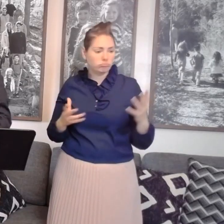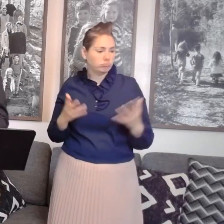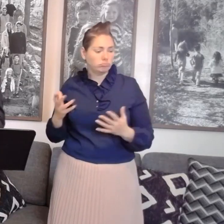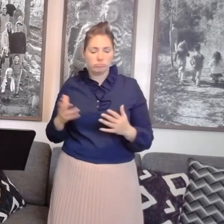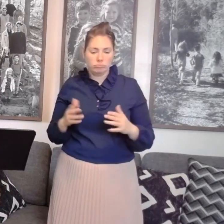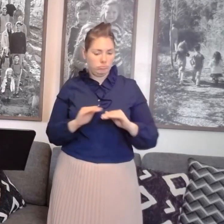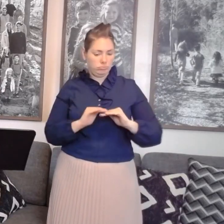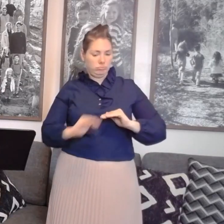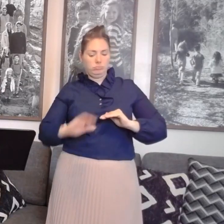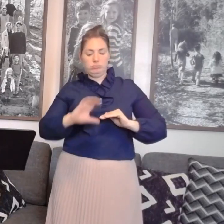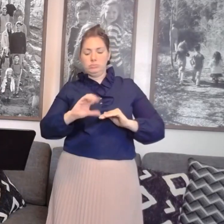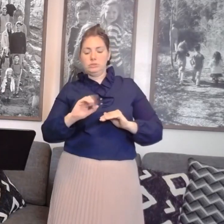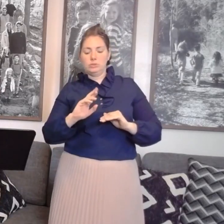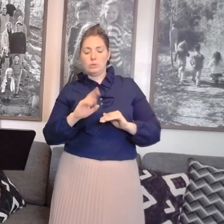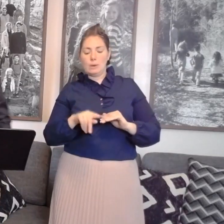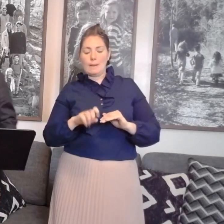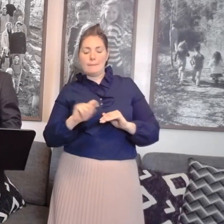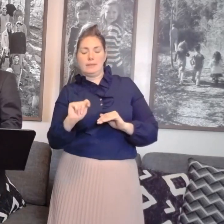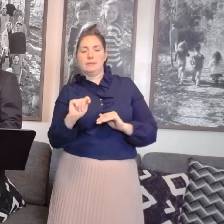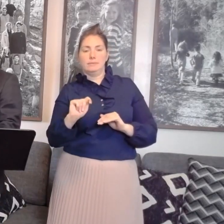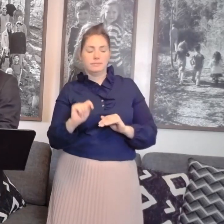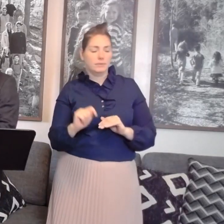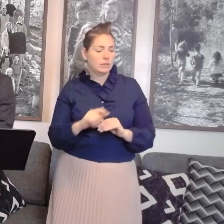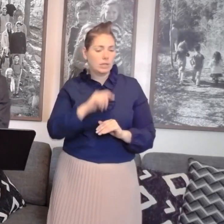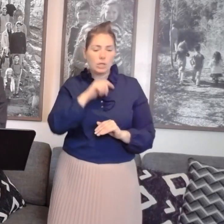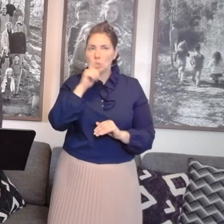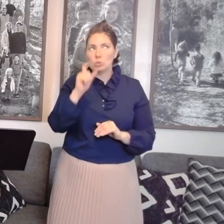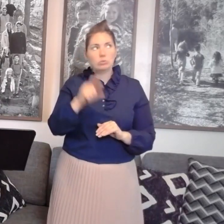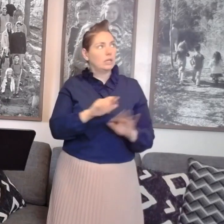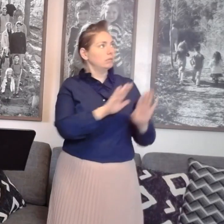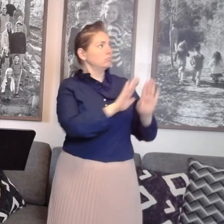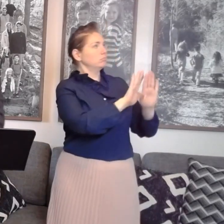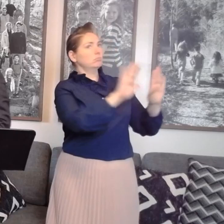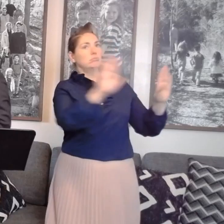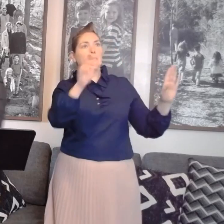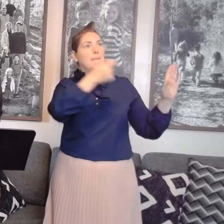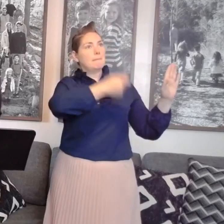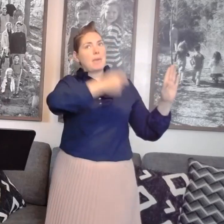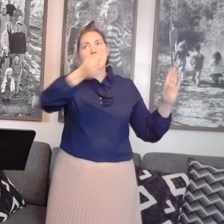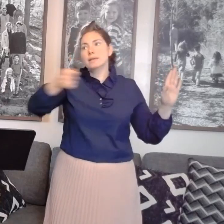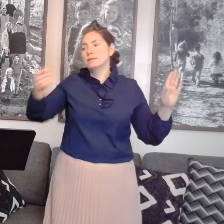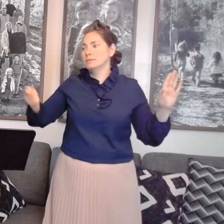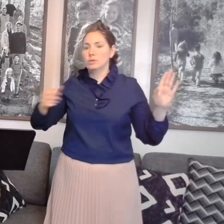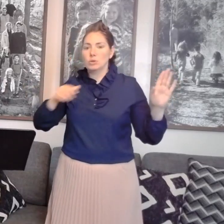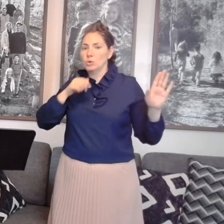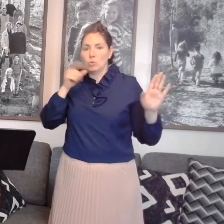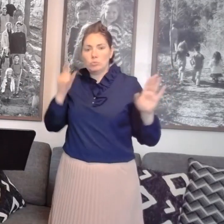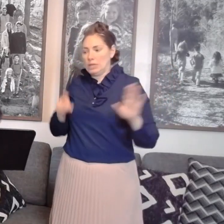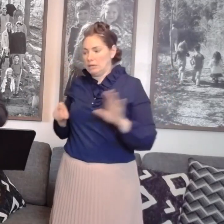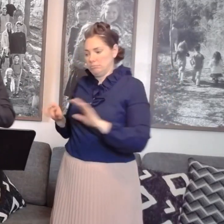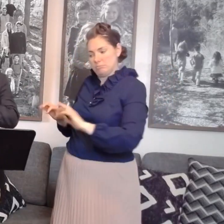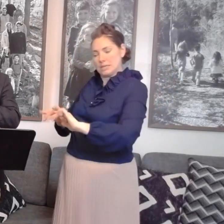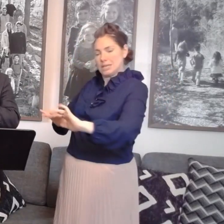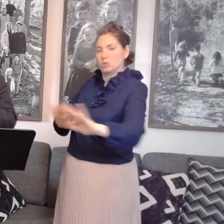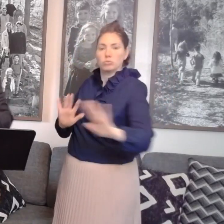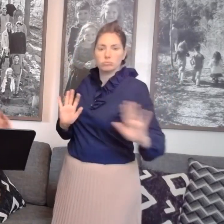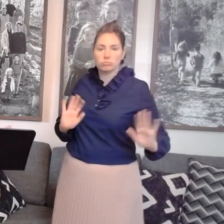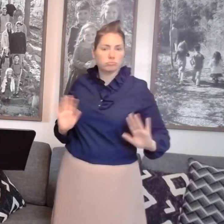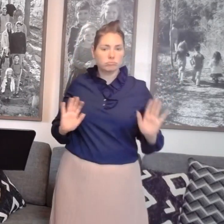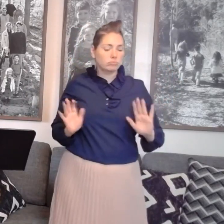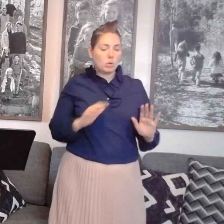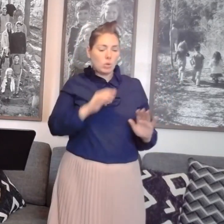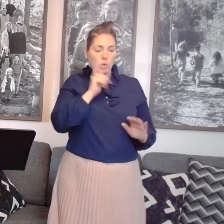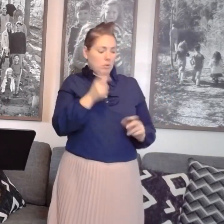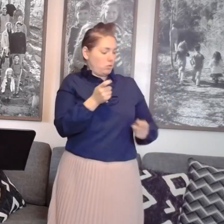I don't need carpet. I don't need paint. I don't need a piano. I don't